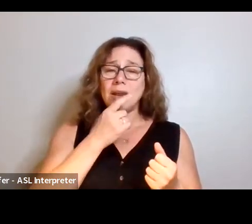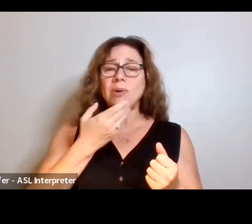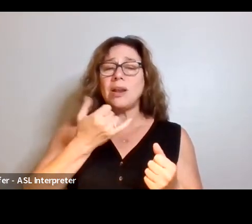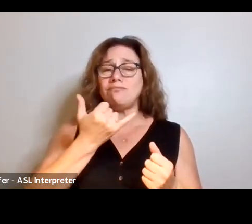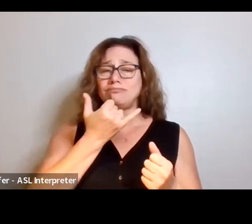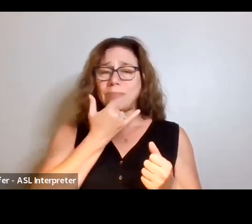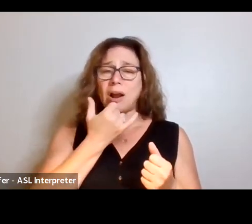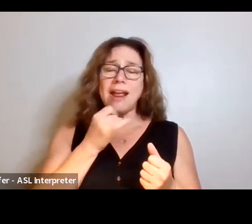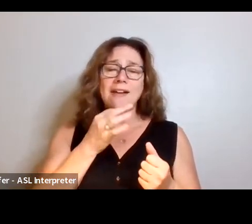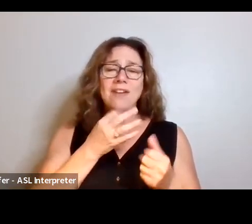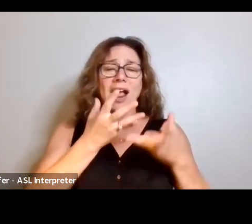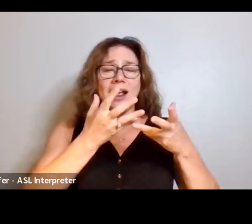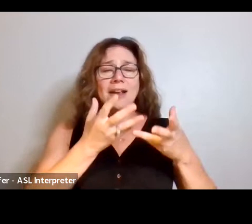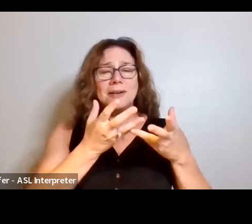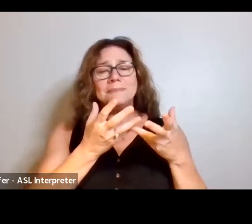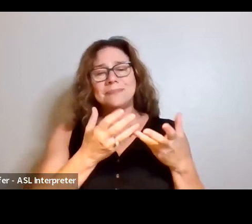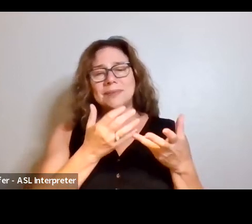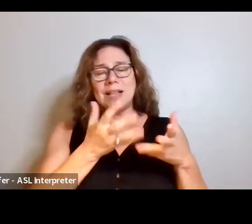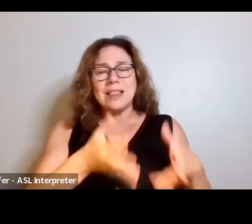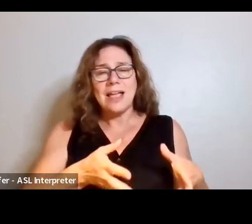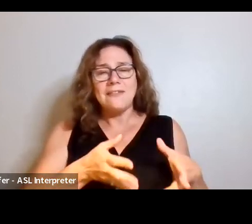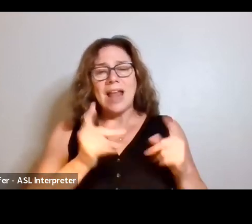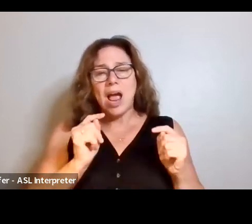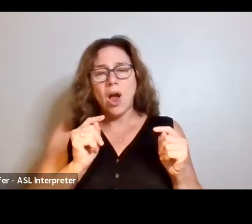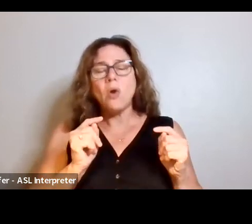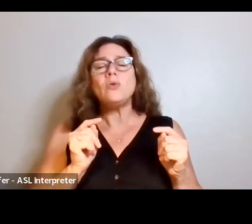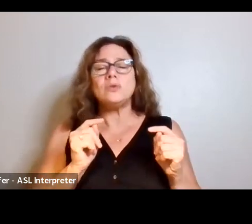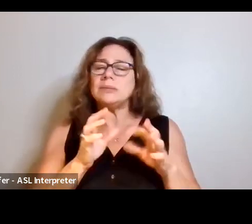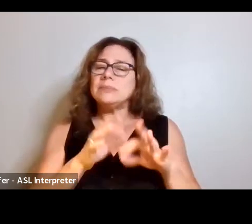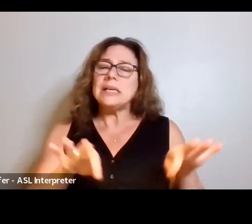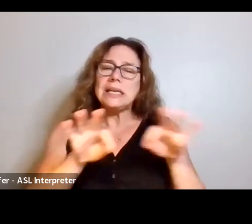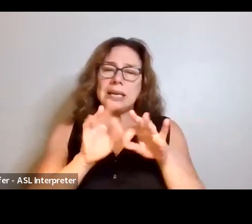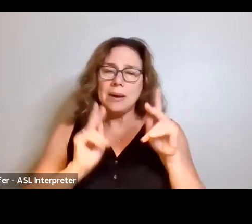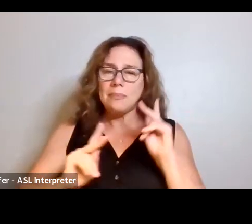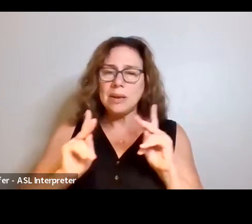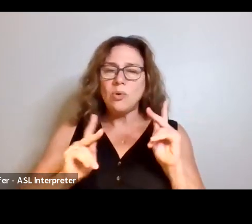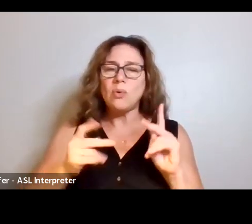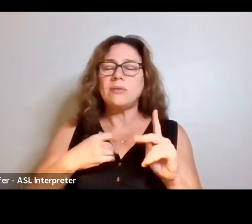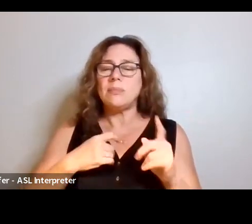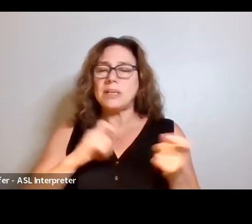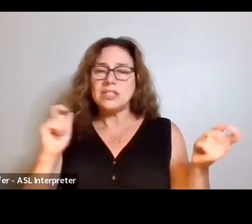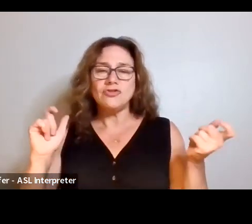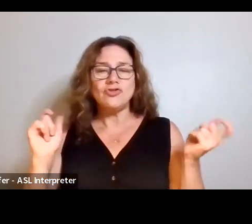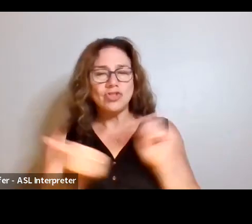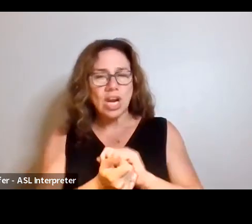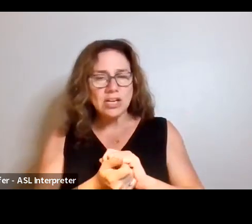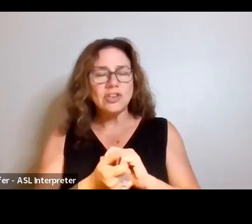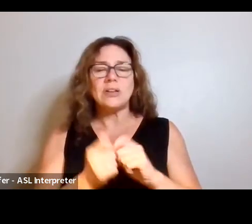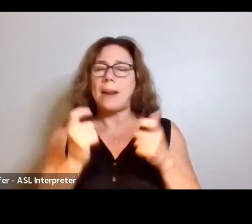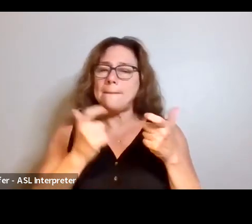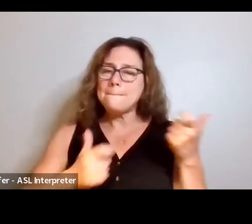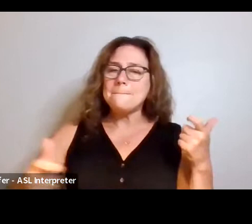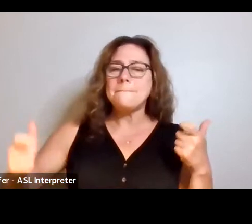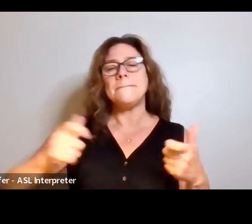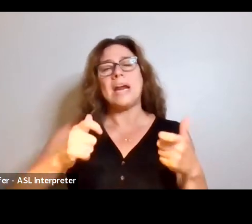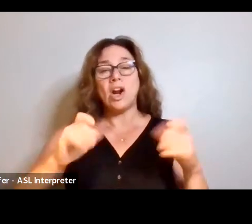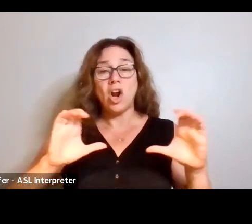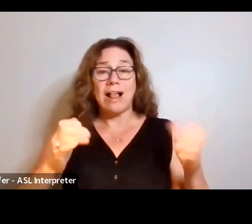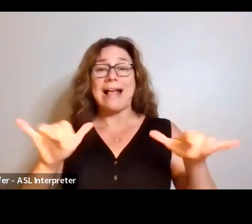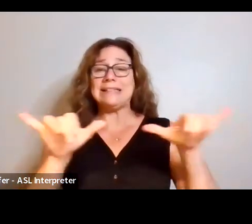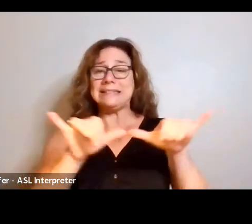component and give them a lot of credit. There's been some changes. We have bigger size classes this year and kids are showing